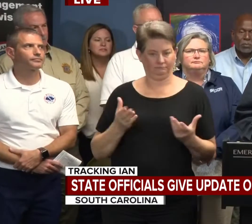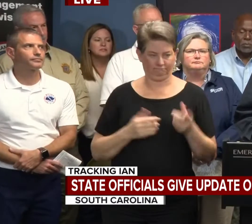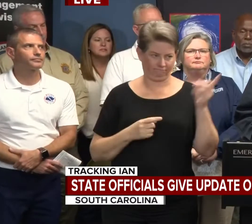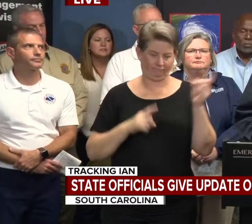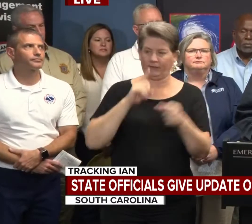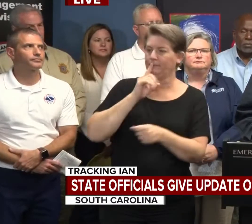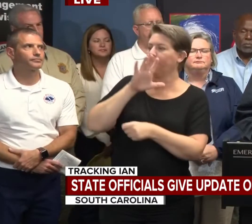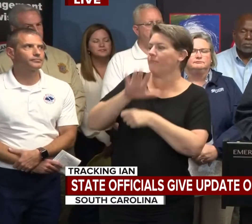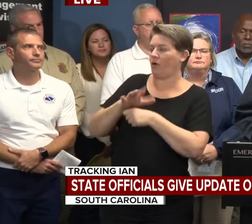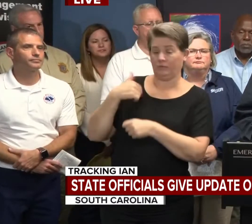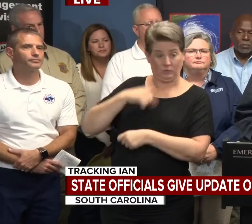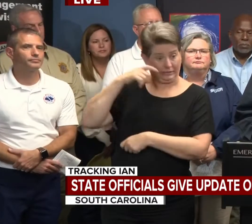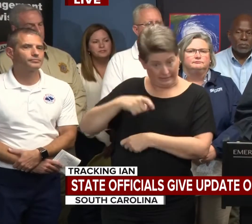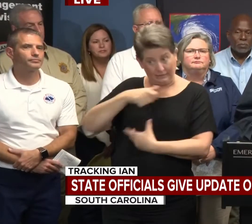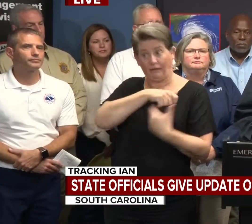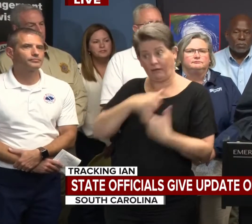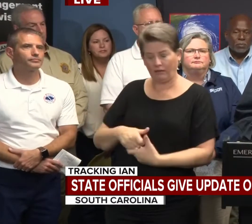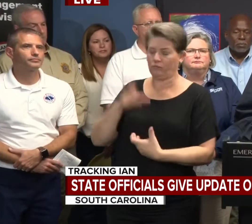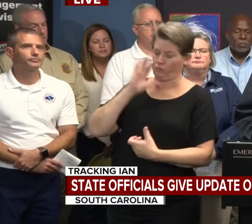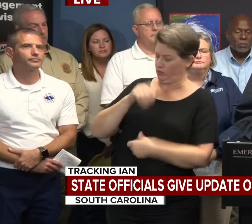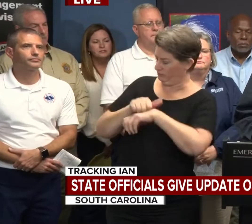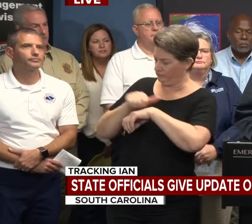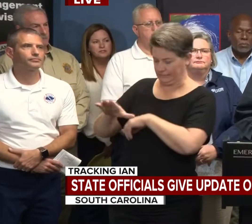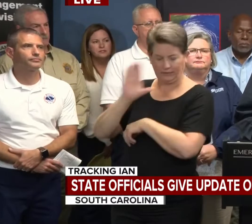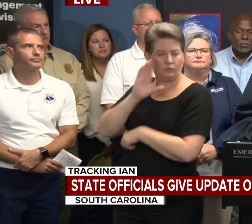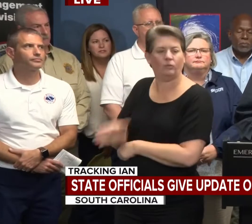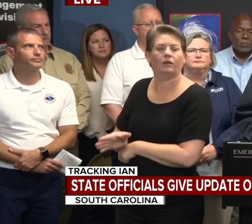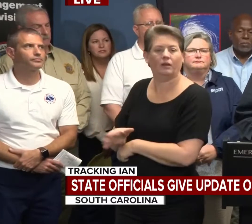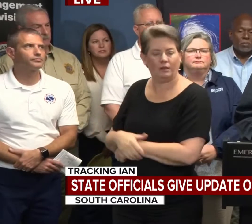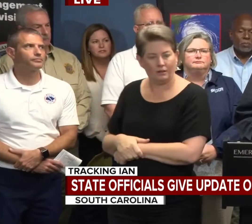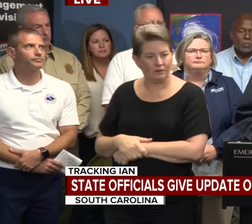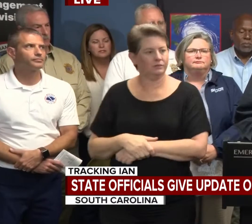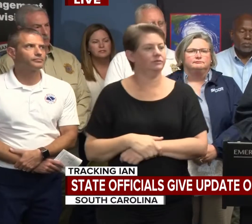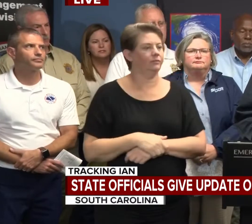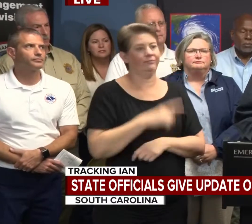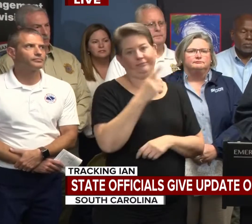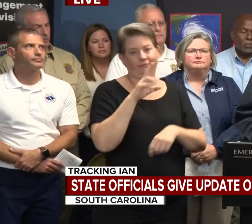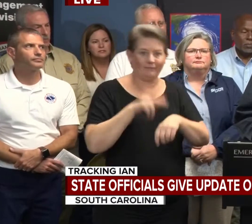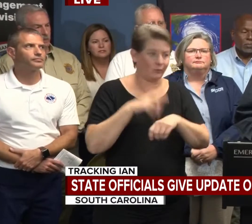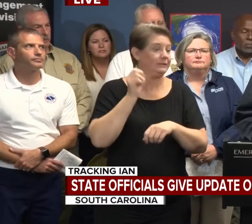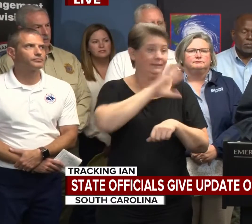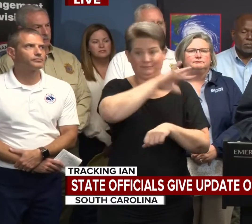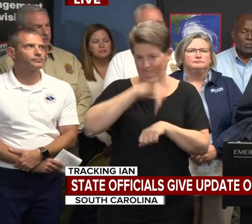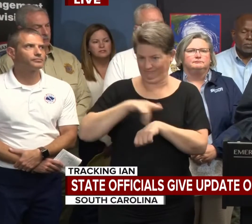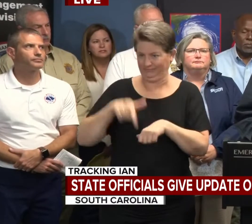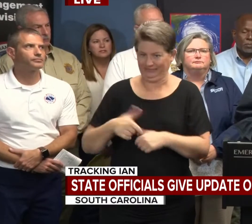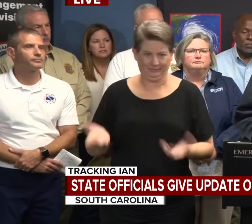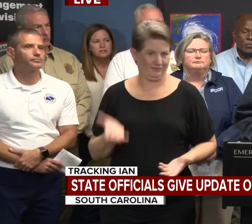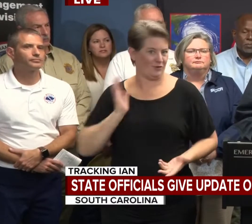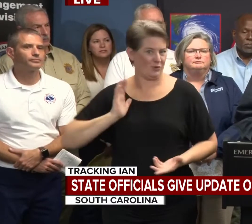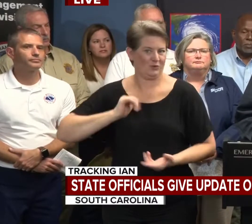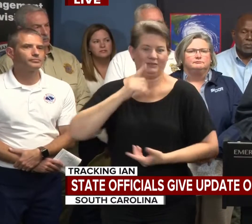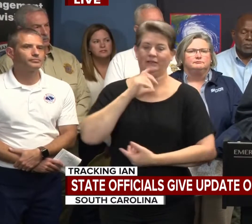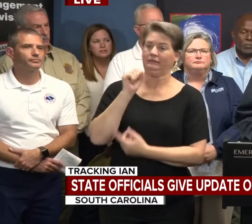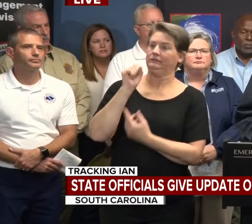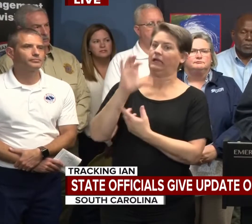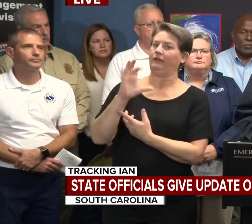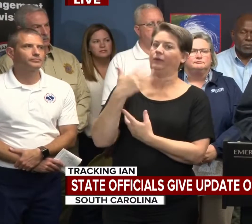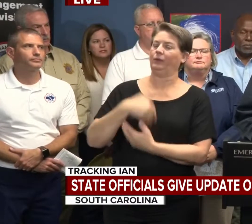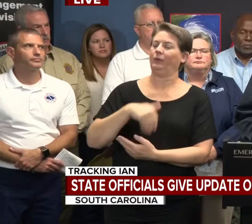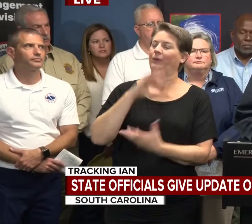promised whatever help we needed, and you would like to know, of course, he's been here before, and he says South Carolina is a